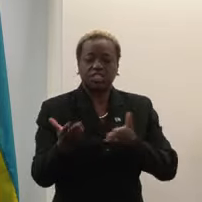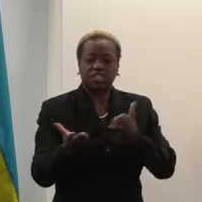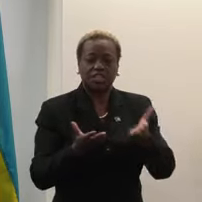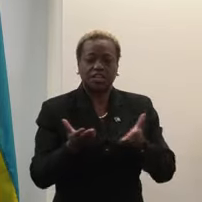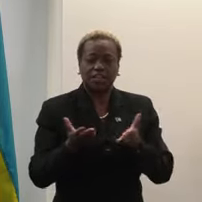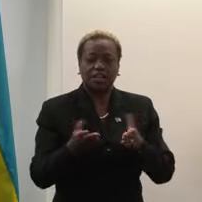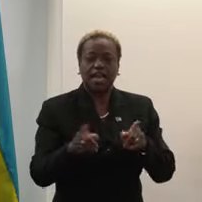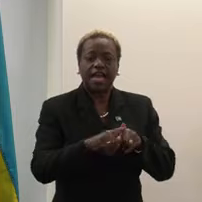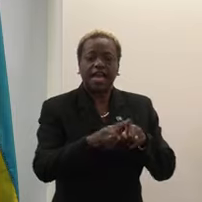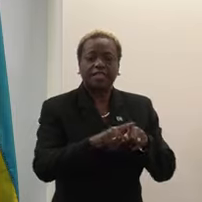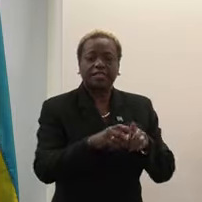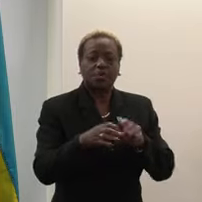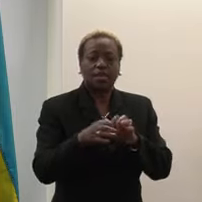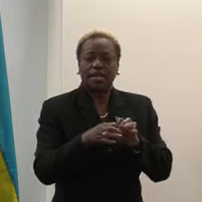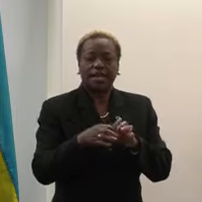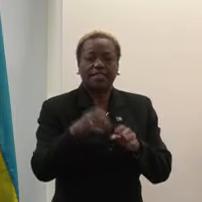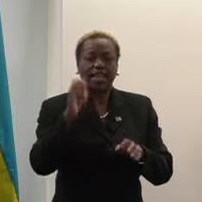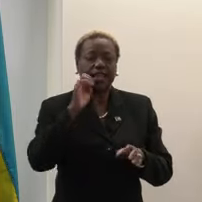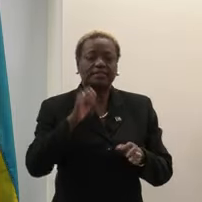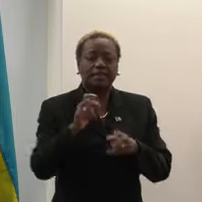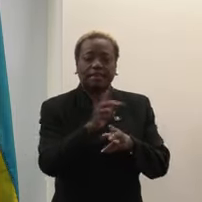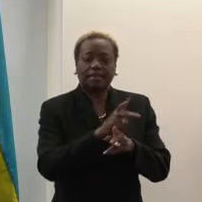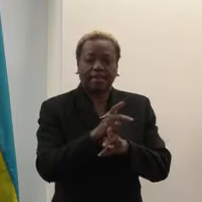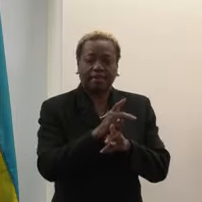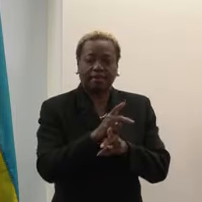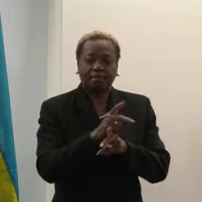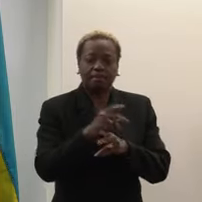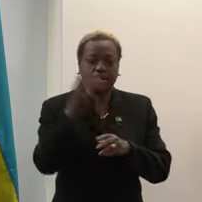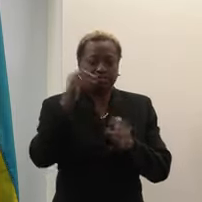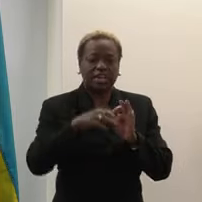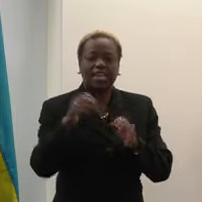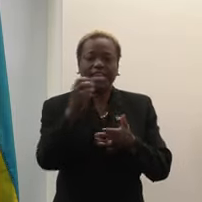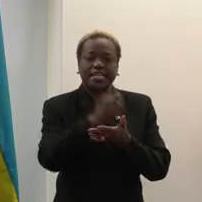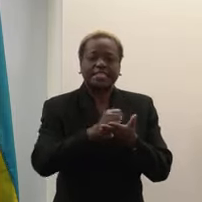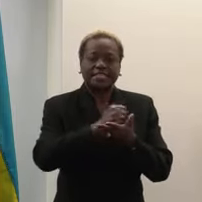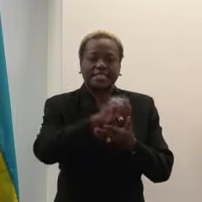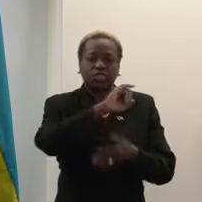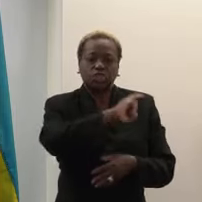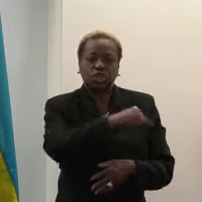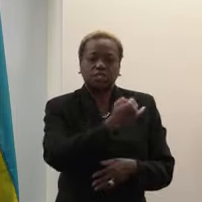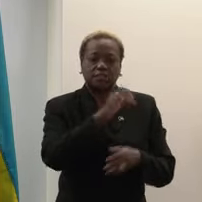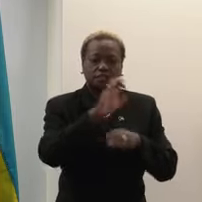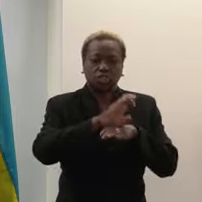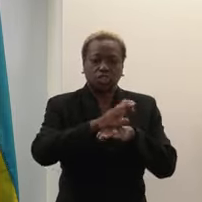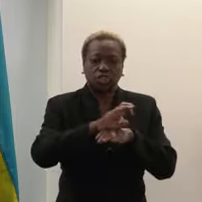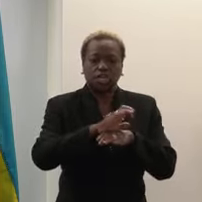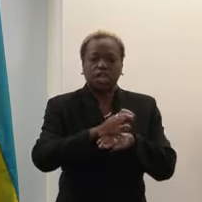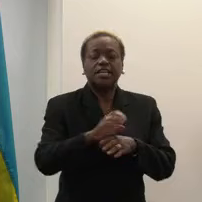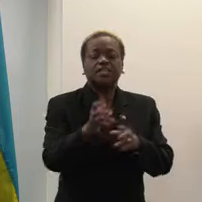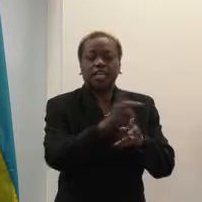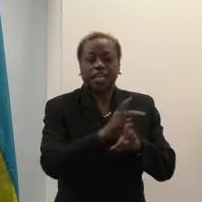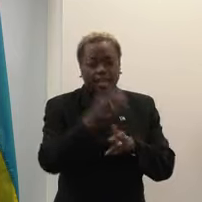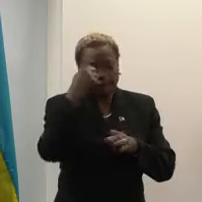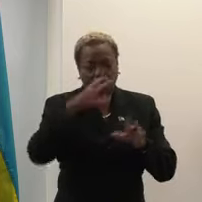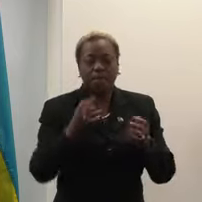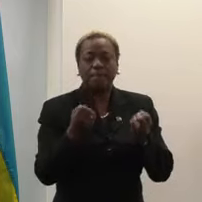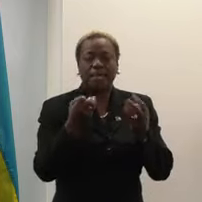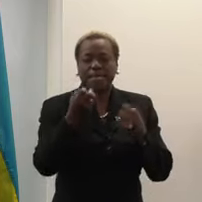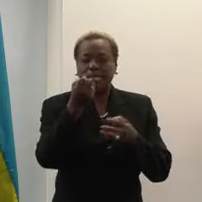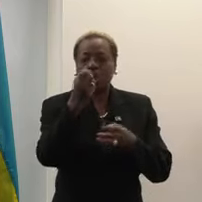Care Ministry at St. Joseph Church, where she helped to care for many seniors during the